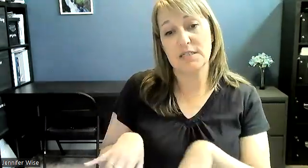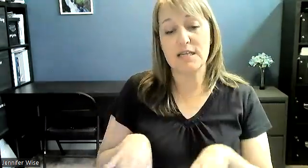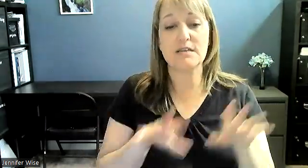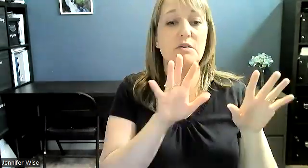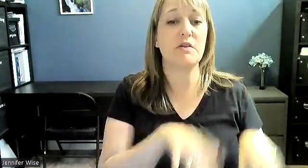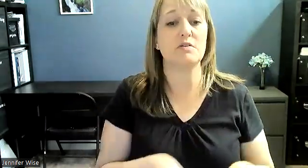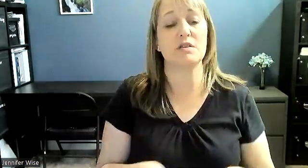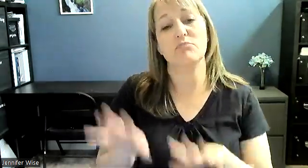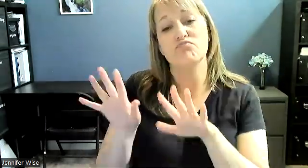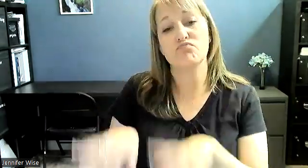side, down on the other side.